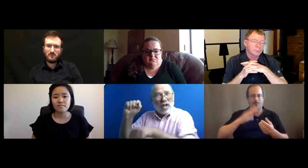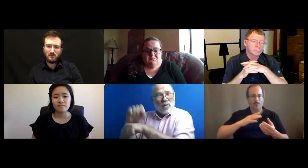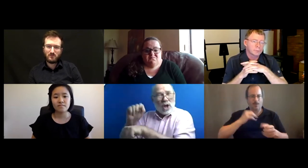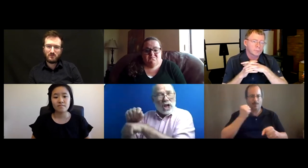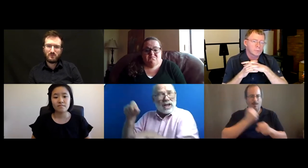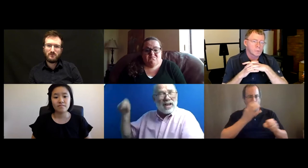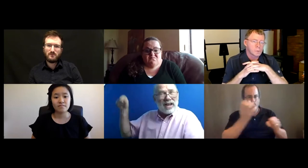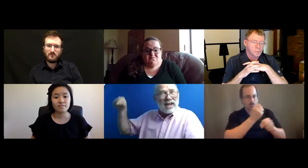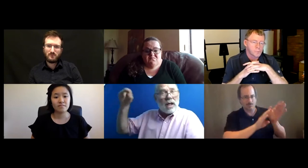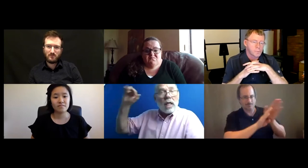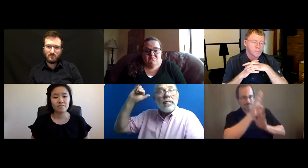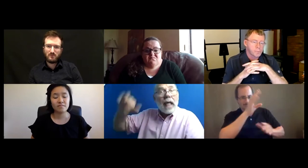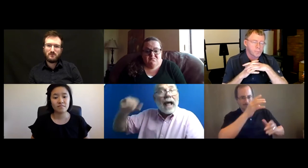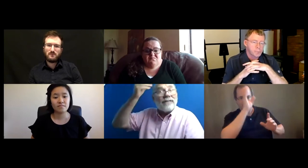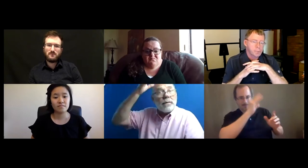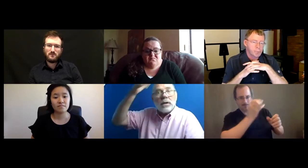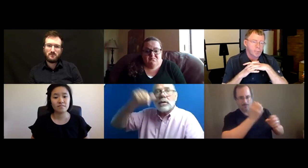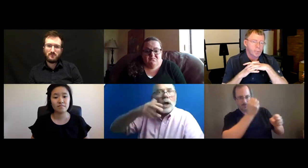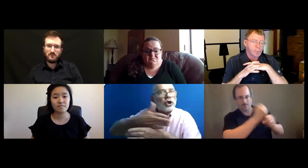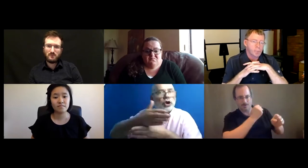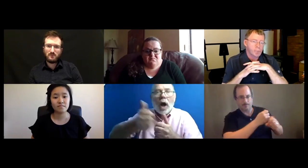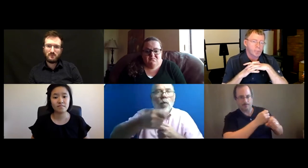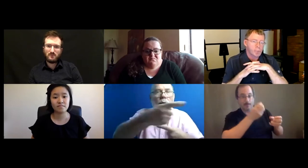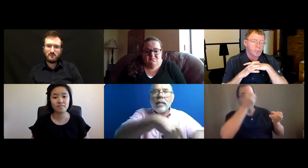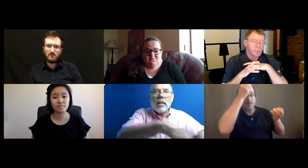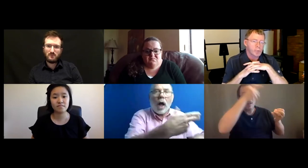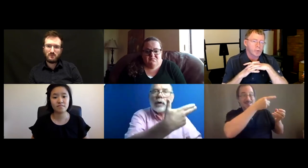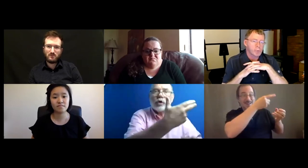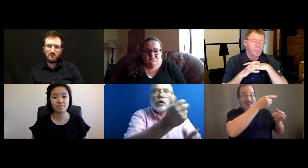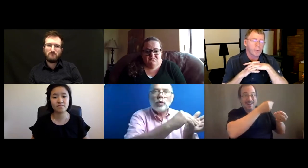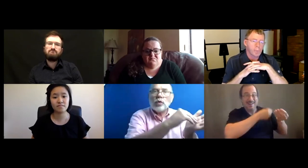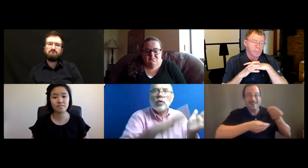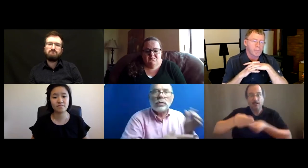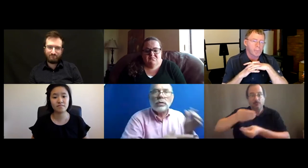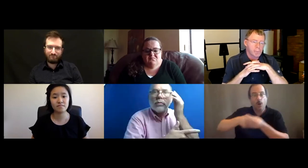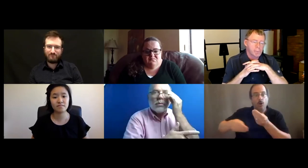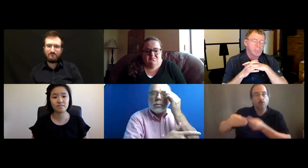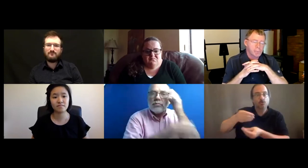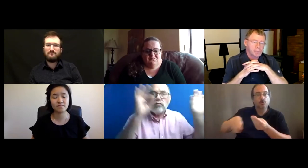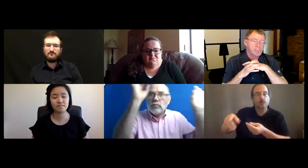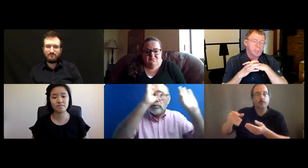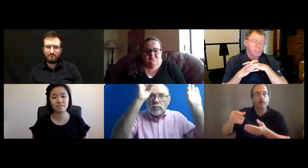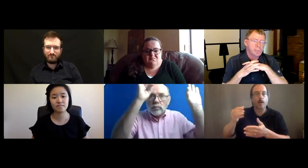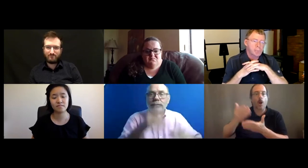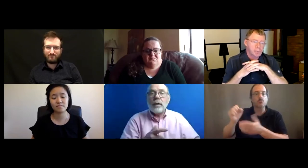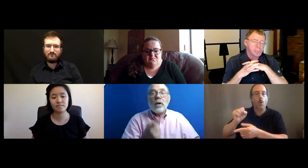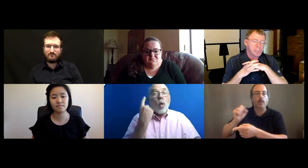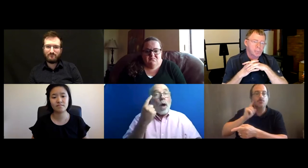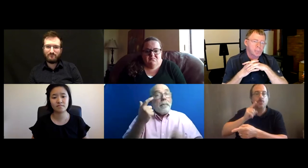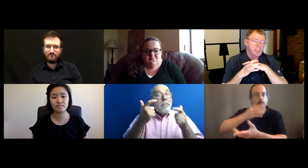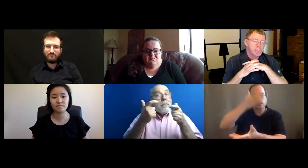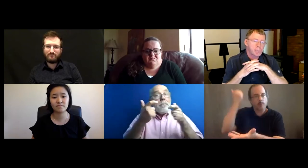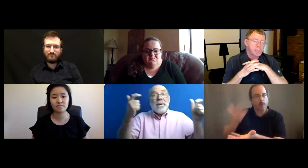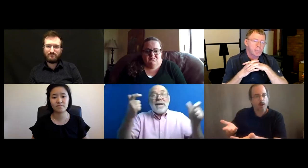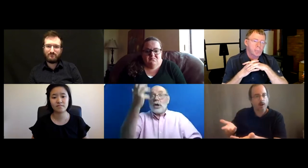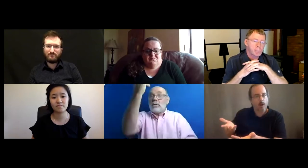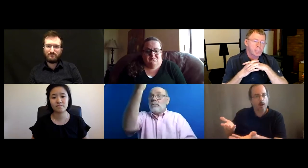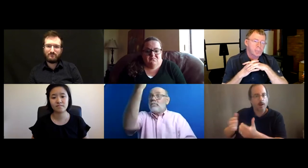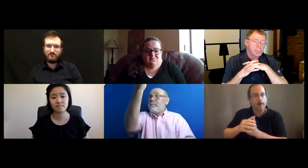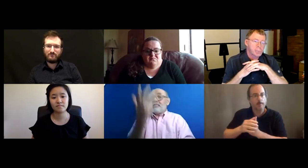unaware. And we have a large number of individuals who are in these professions, and that information is not being shared